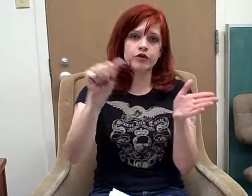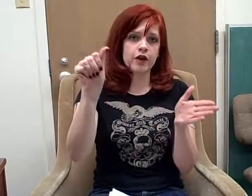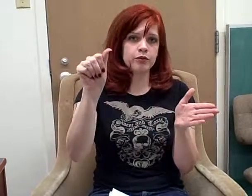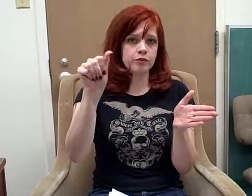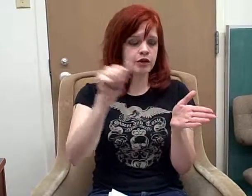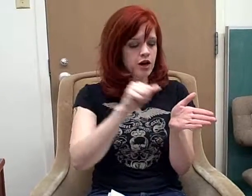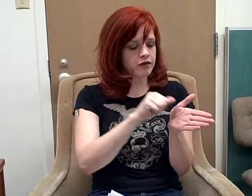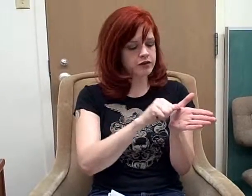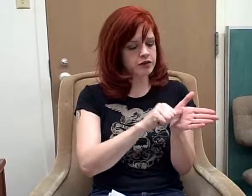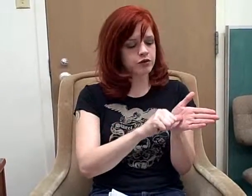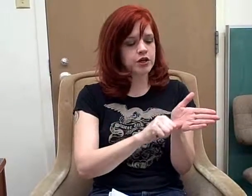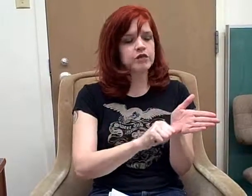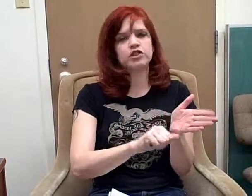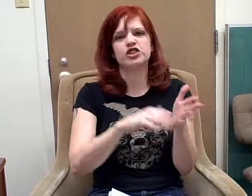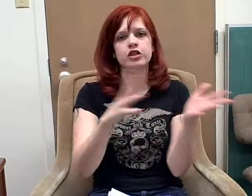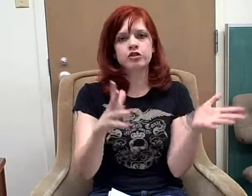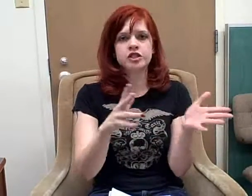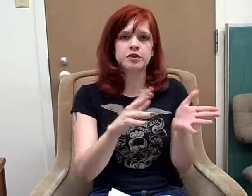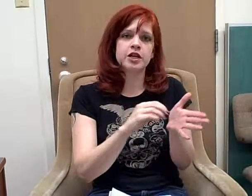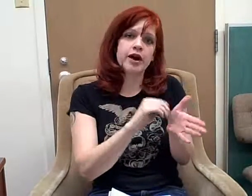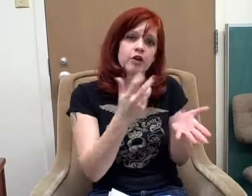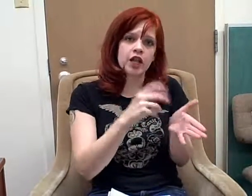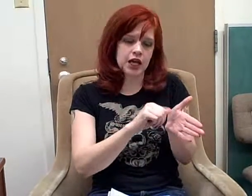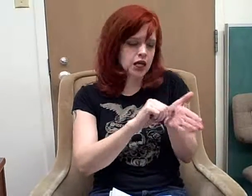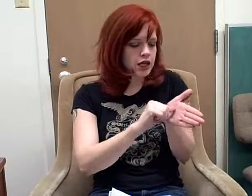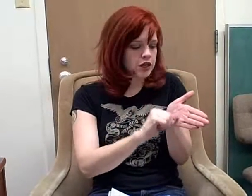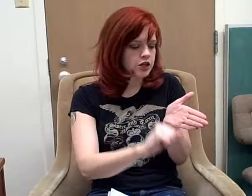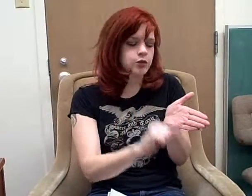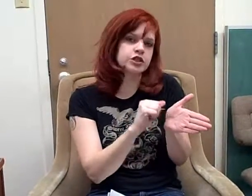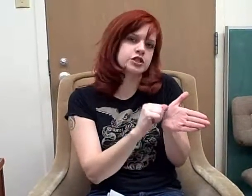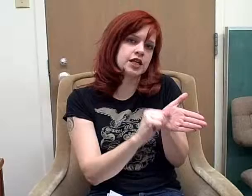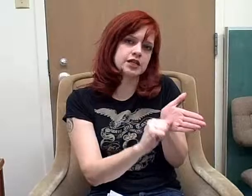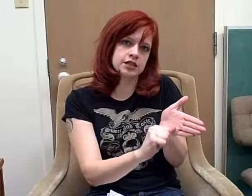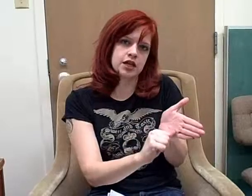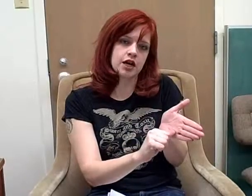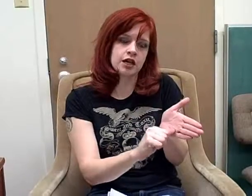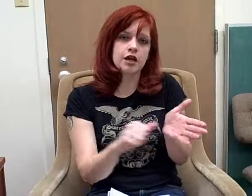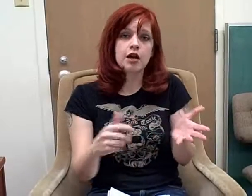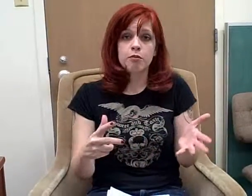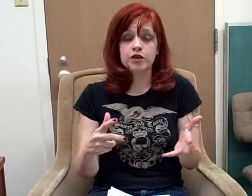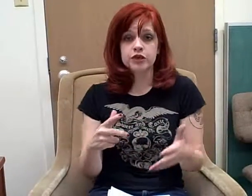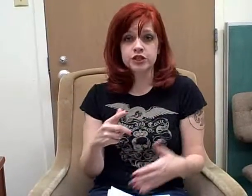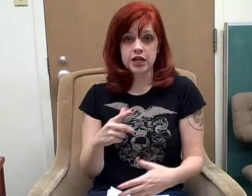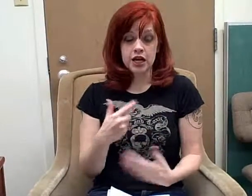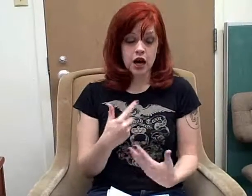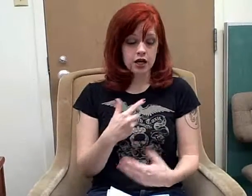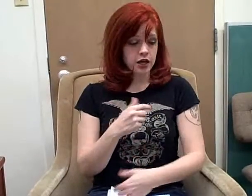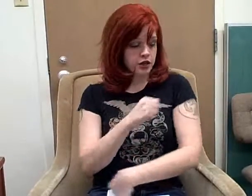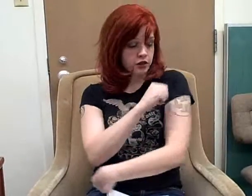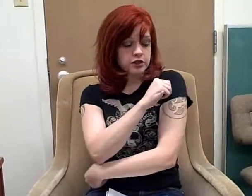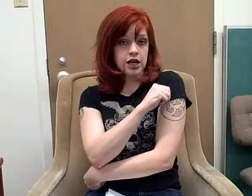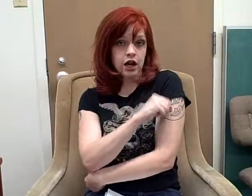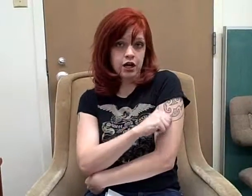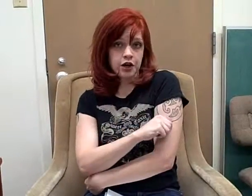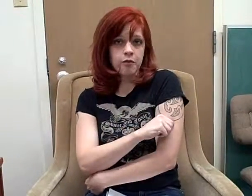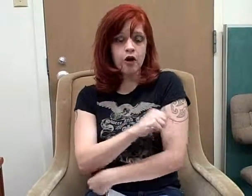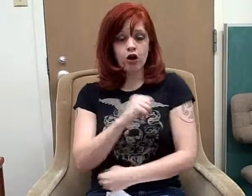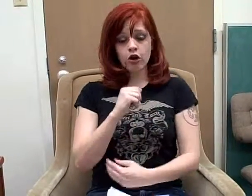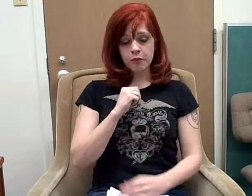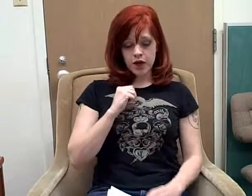thumb would be your knife. And so if you're just generally speaking about, oh, I like cutting, then you would just say this is a cutting. But if you're saying I got a cutting, you could say I got a cutting on my arm, a